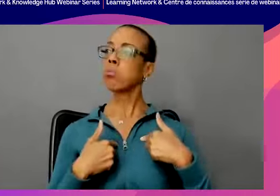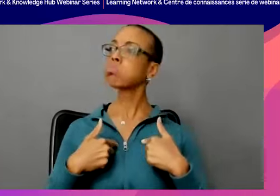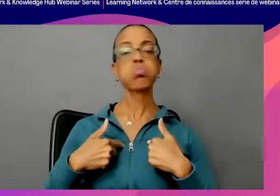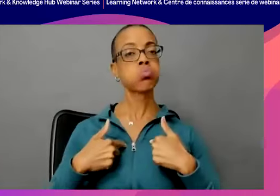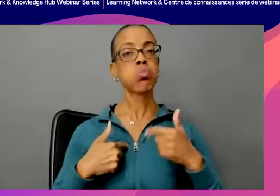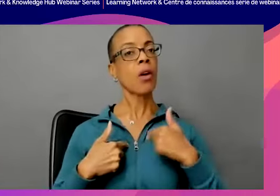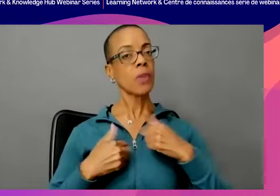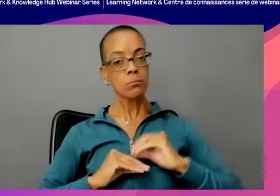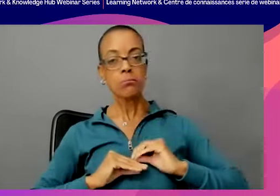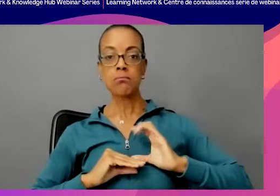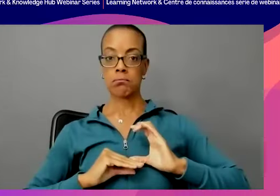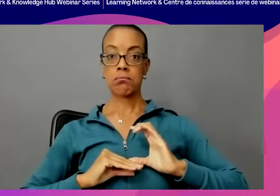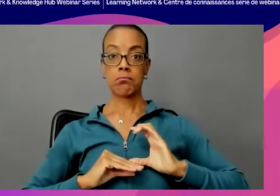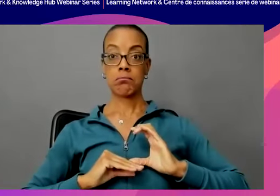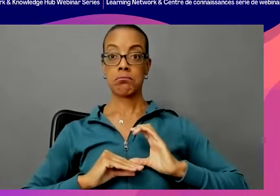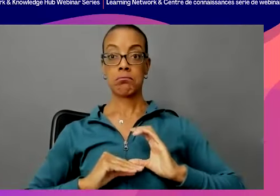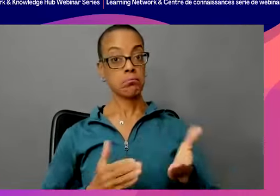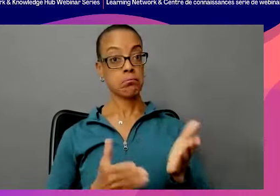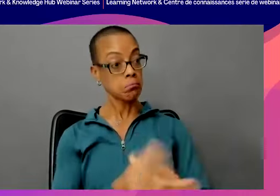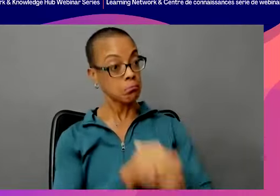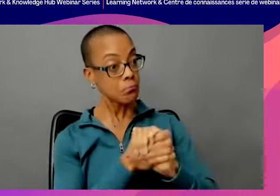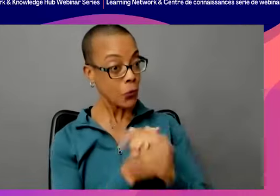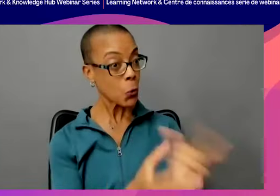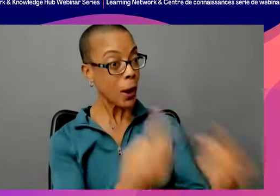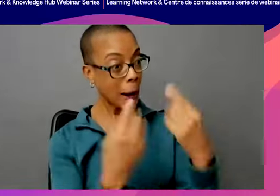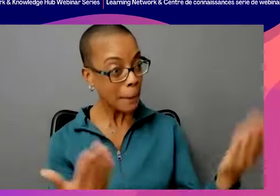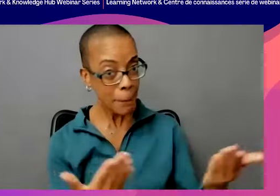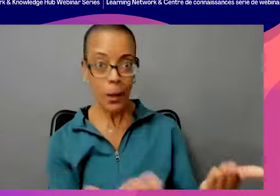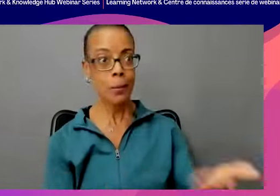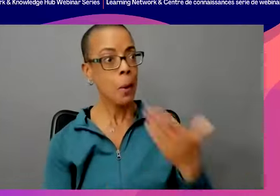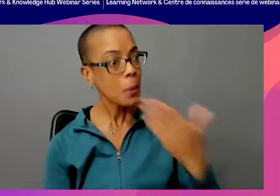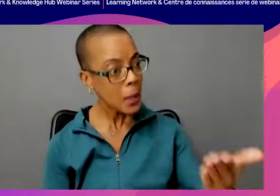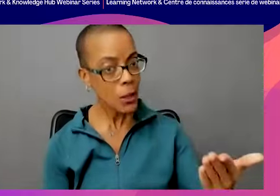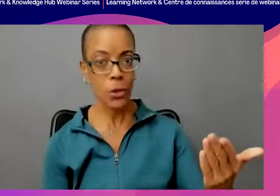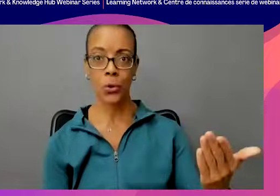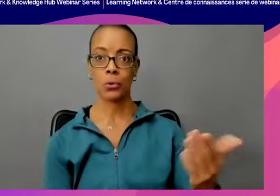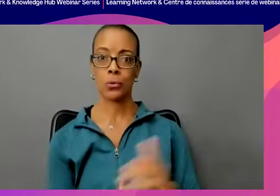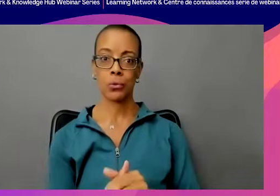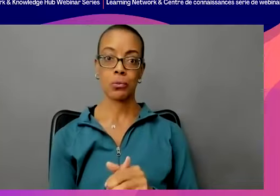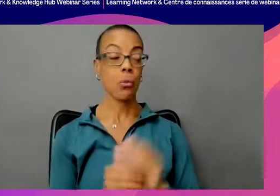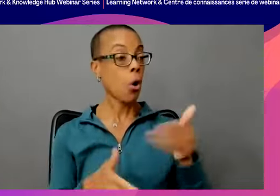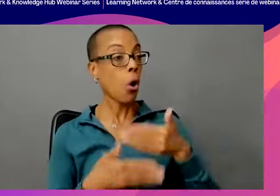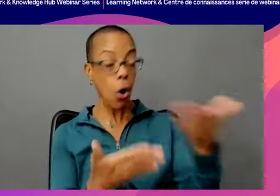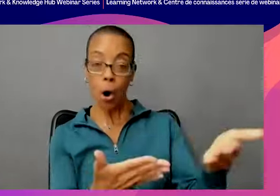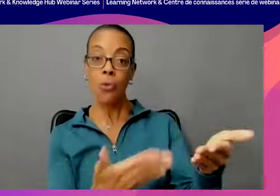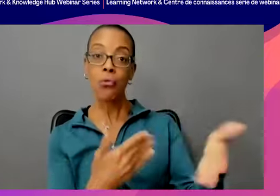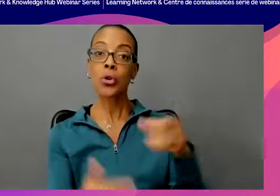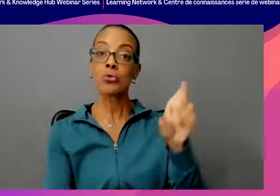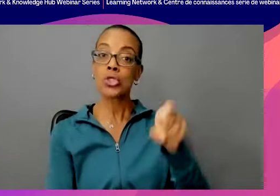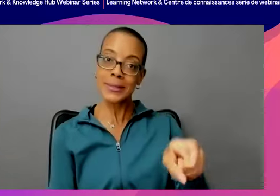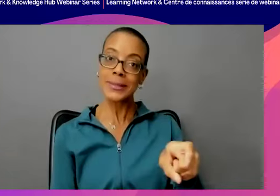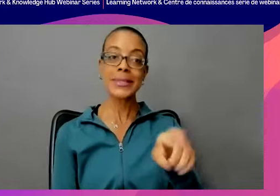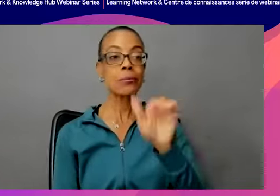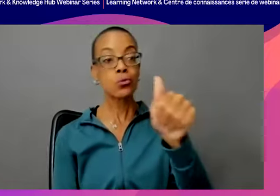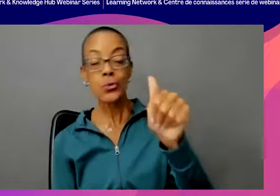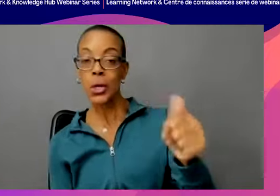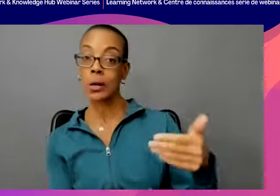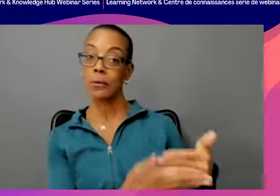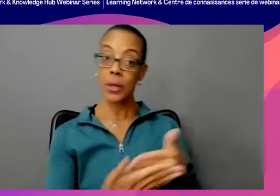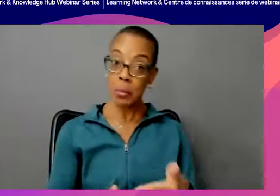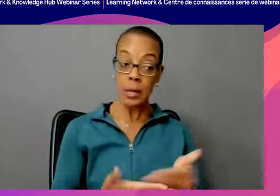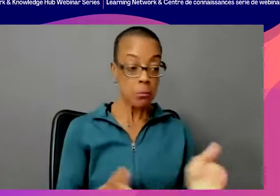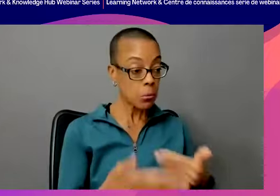Praise her for coming in today and getting what she needs. Offer things for herself and the baby.